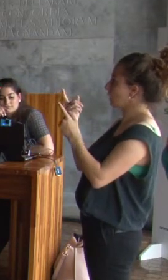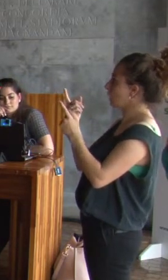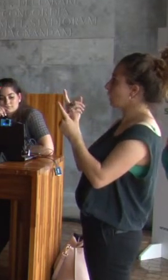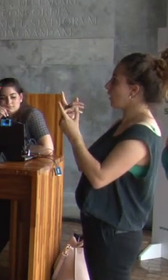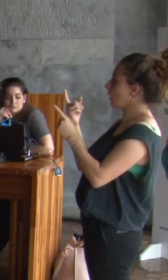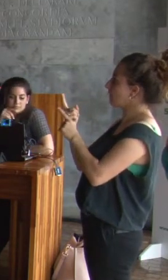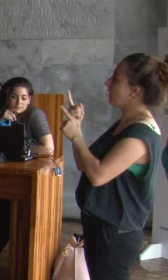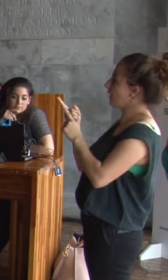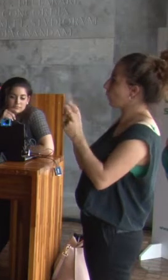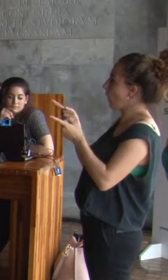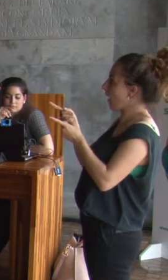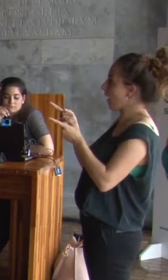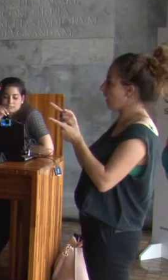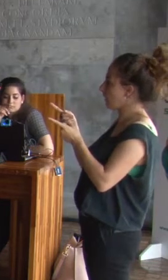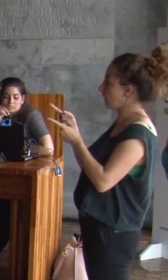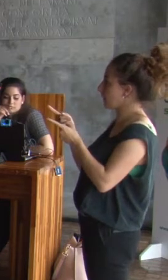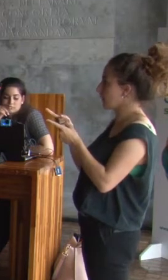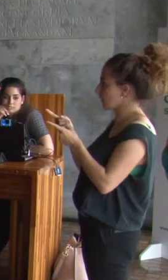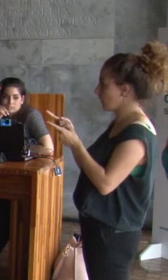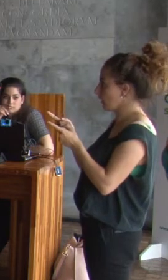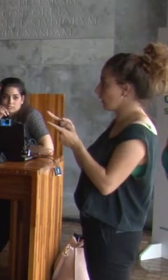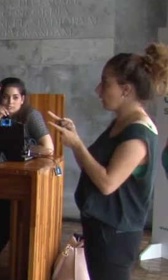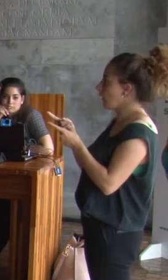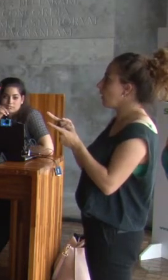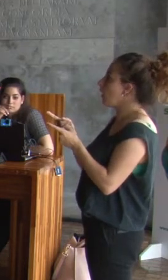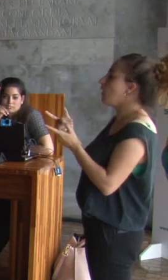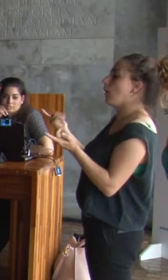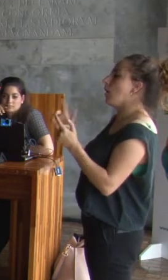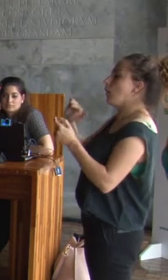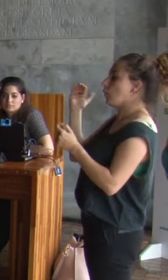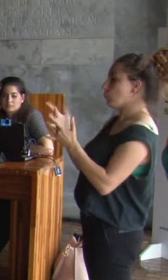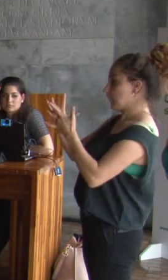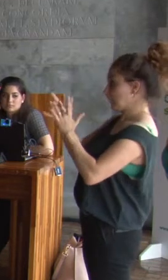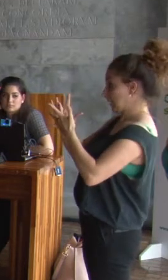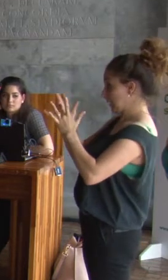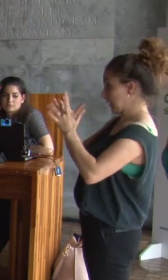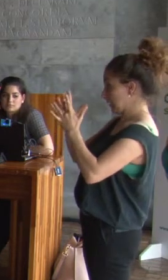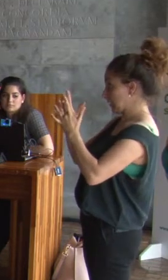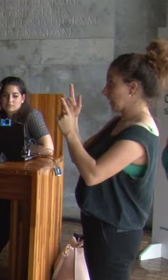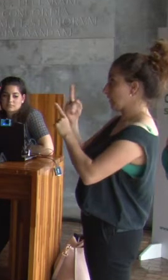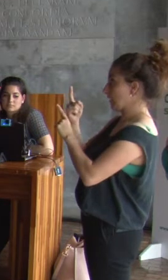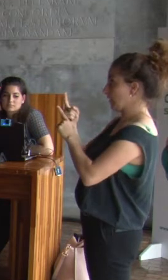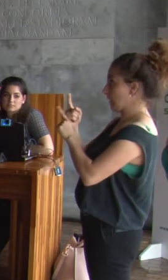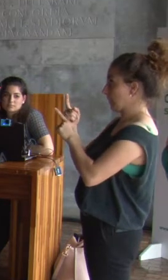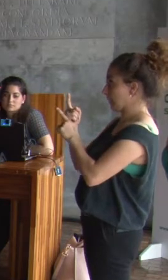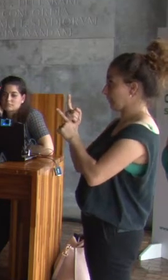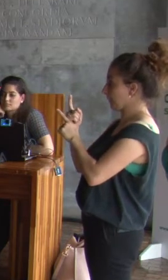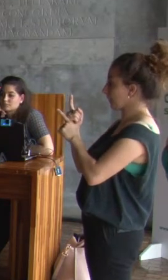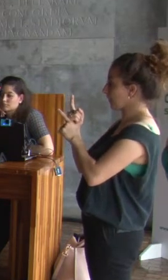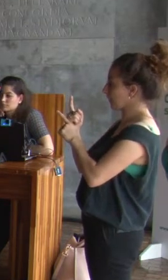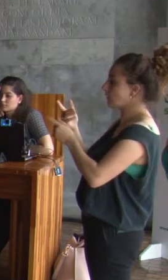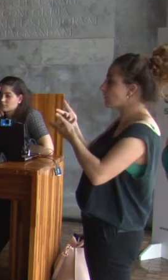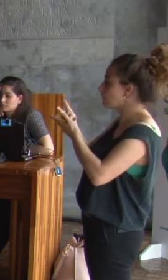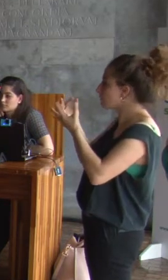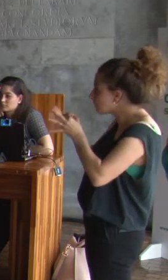of regulations, but the basic idea is that you want all website information to be perceivable. That means